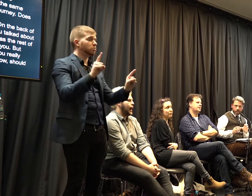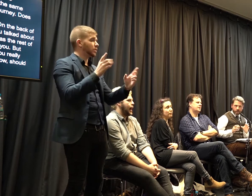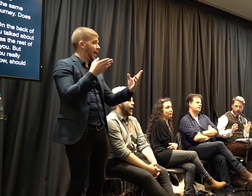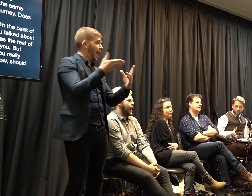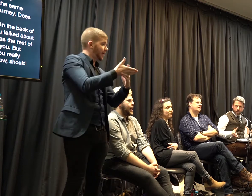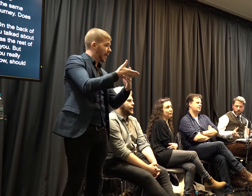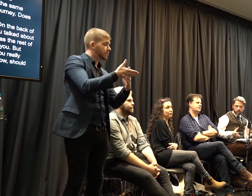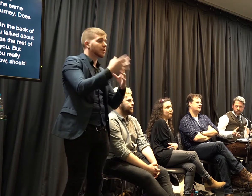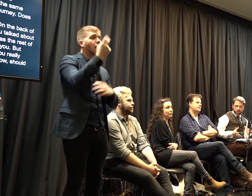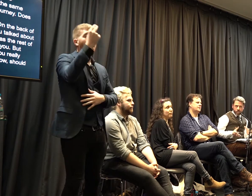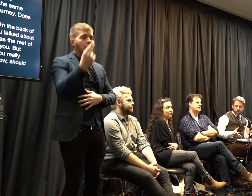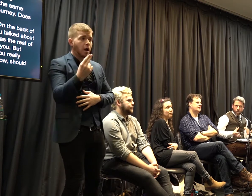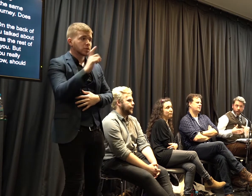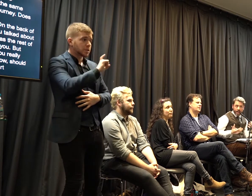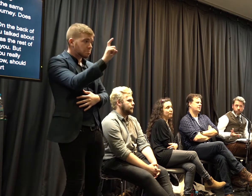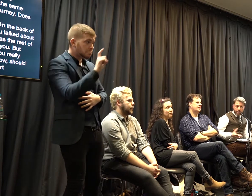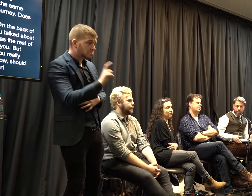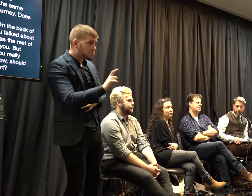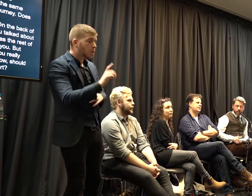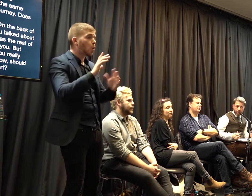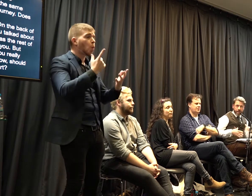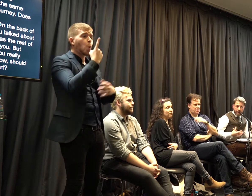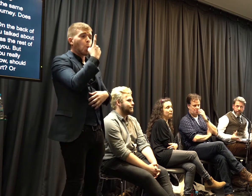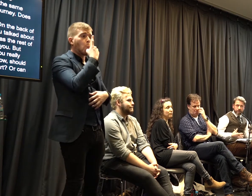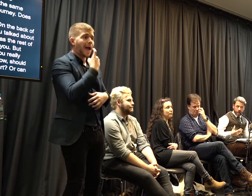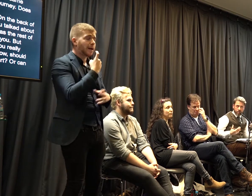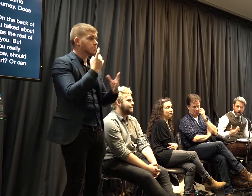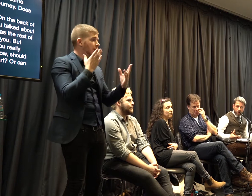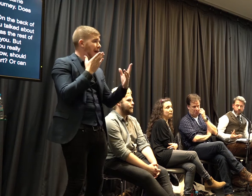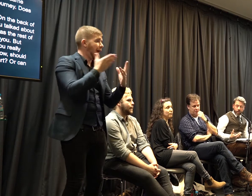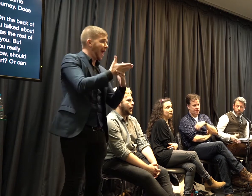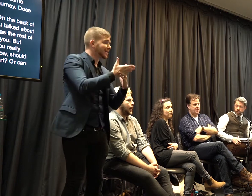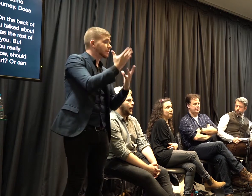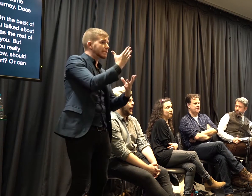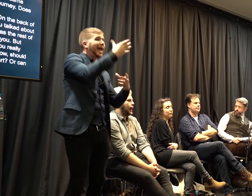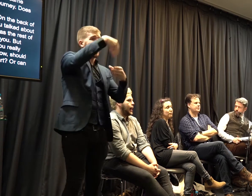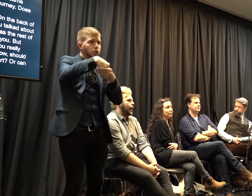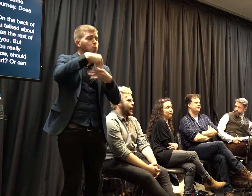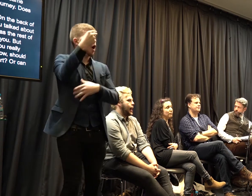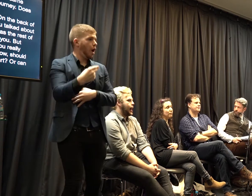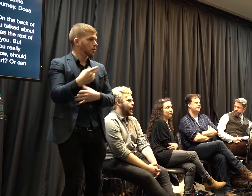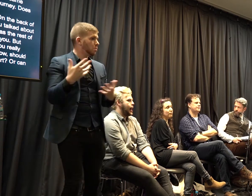and art? Or can you make access part of the art?